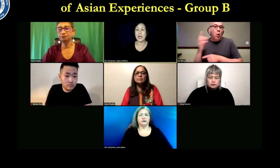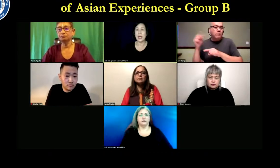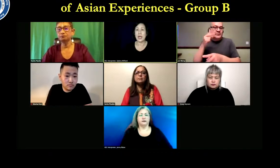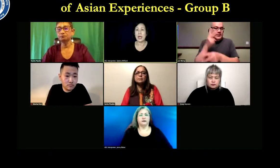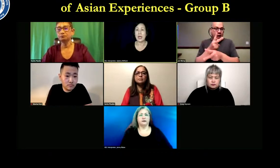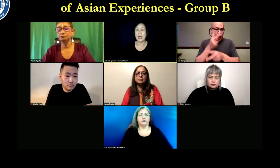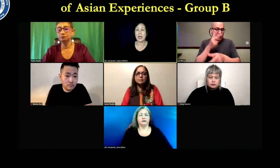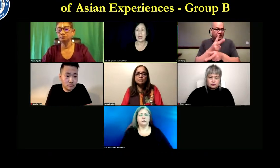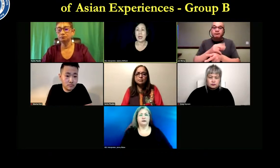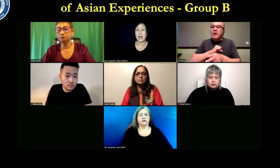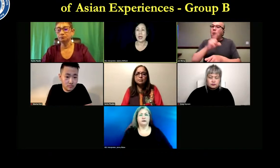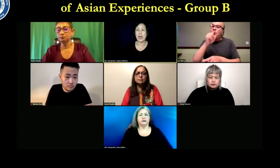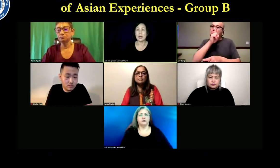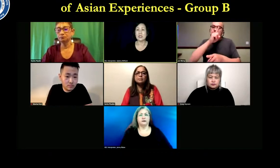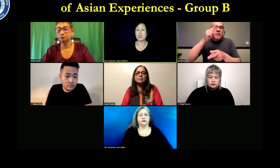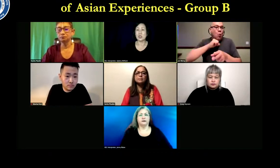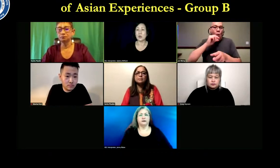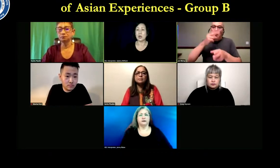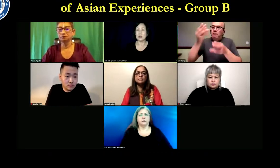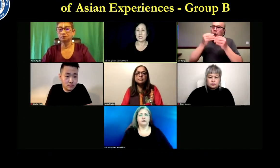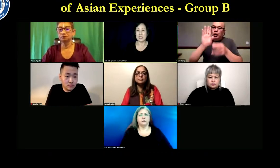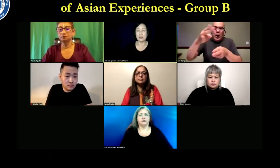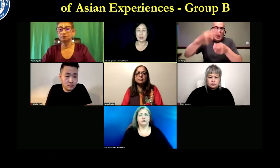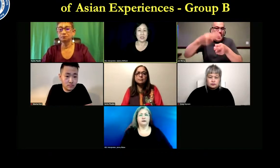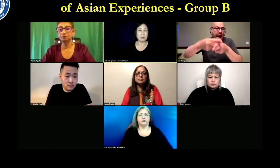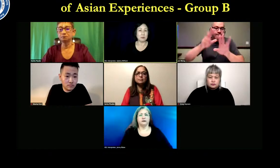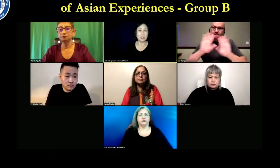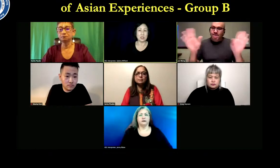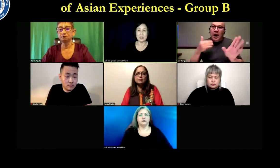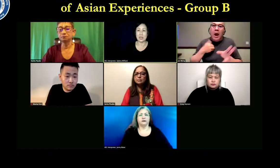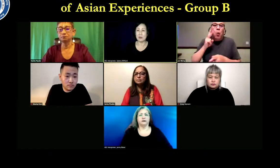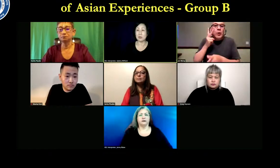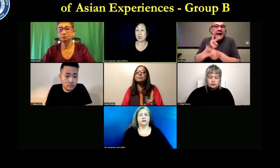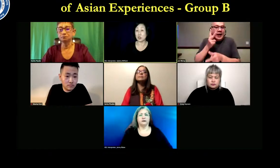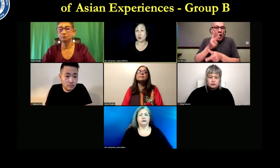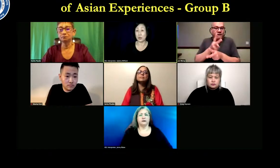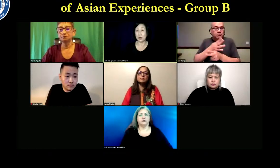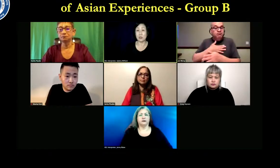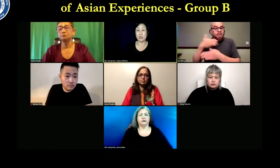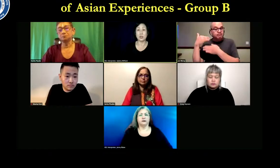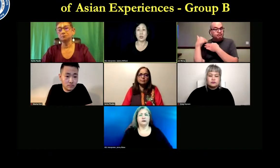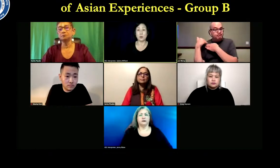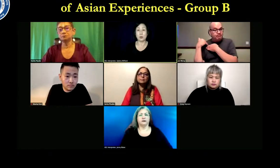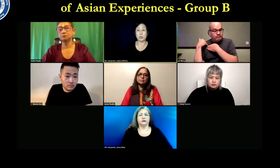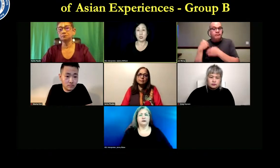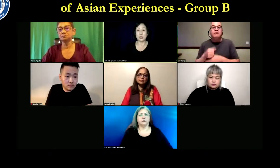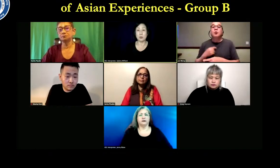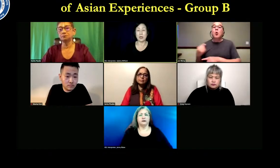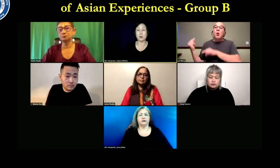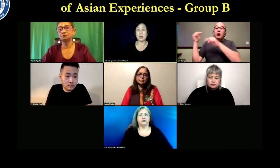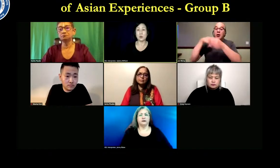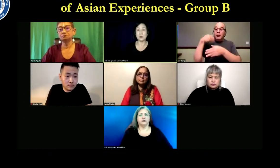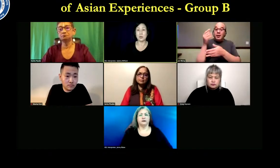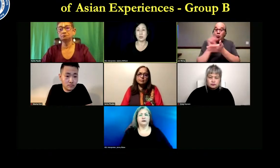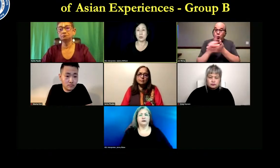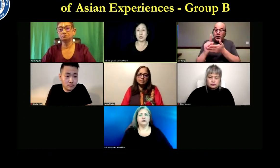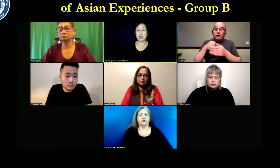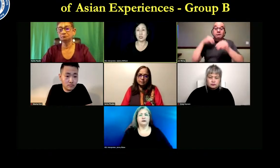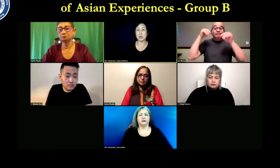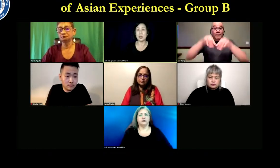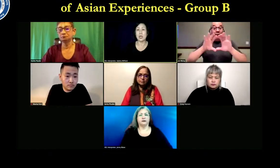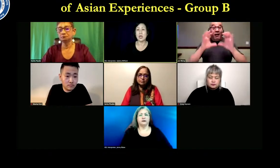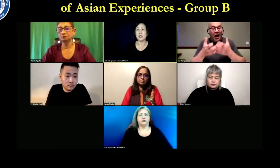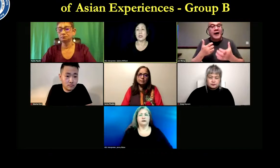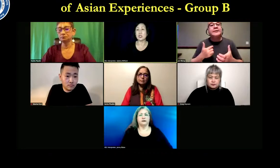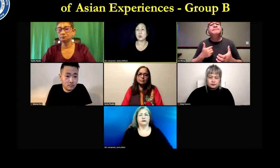with them. And I said, you know what, I'll take care of it. I didn't mention any names. I assured them that your name wouldn't be mentioned, but I would take